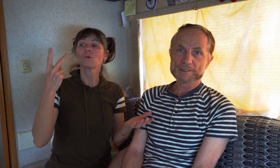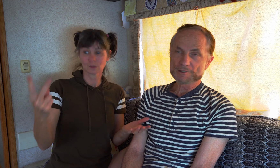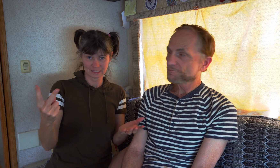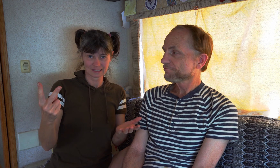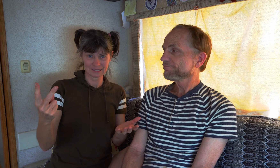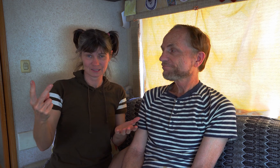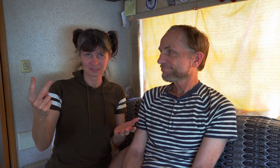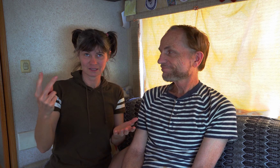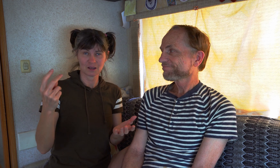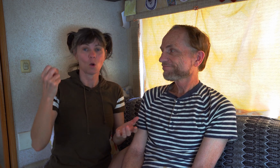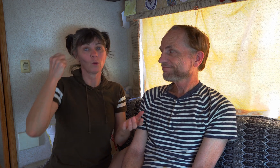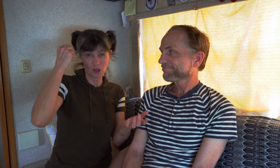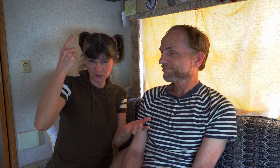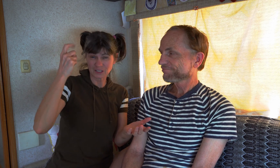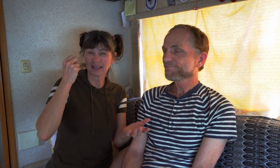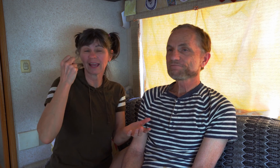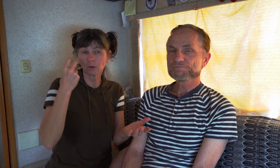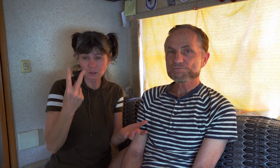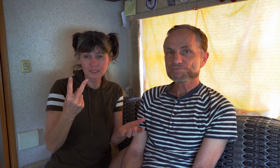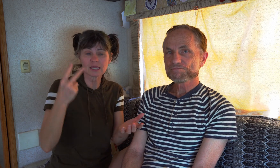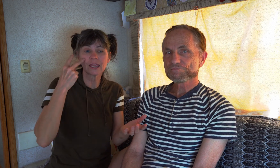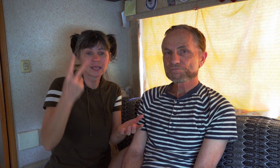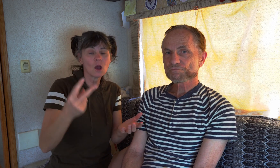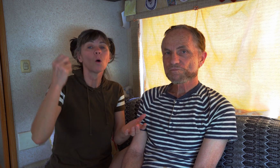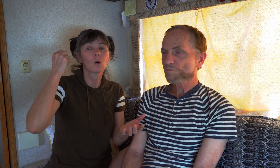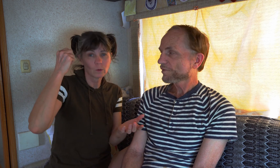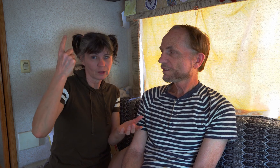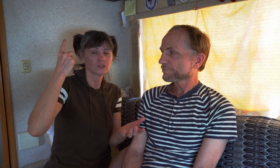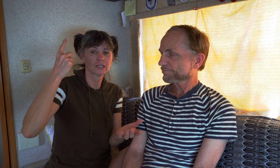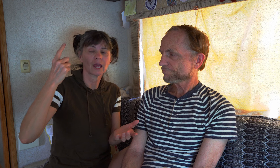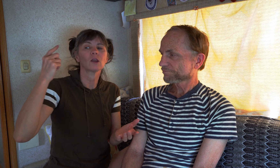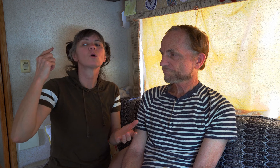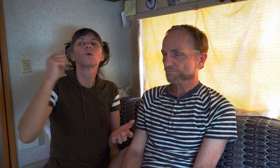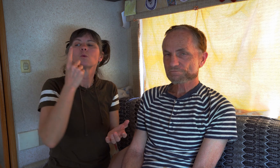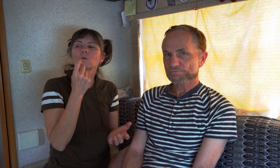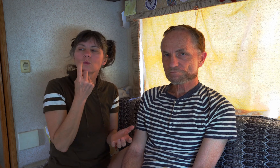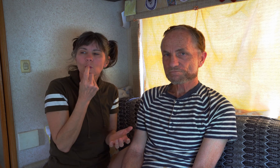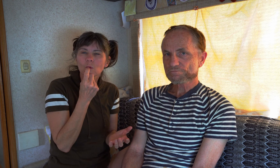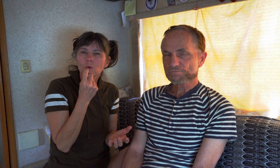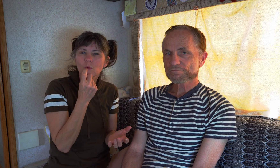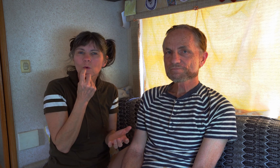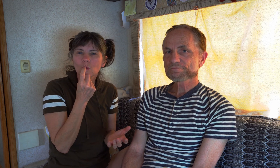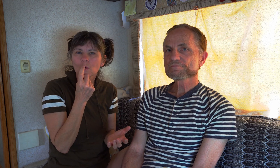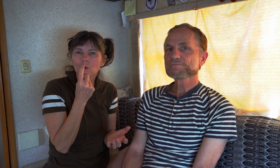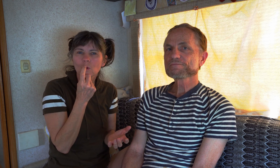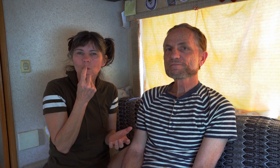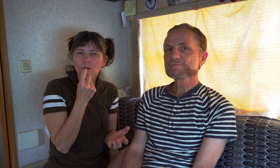around here." We'll understand, we'll see, or we'll understand